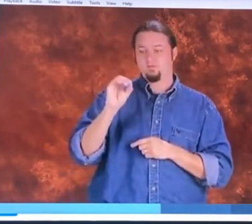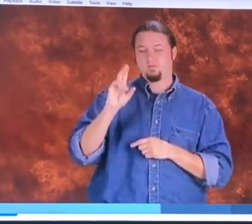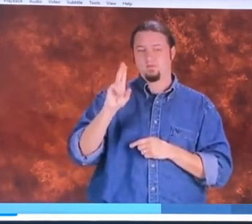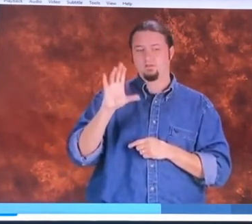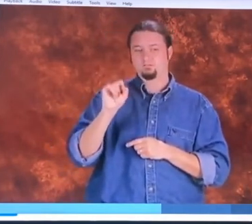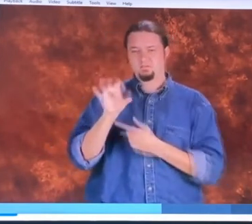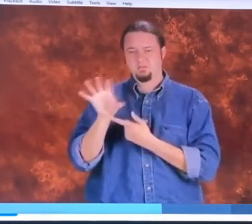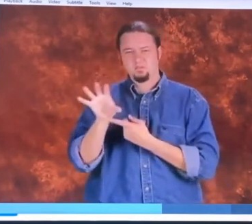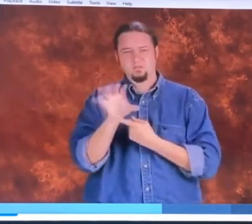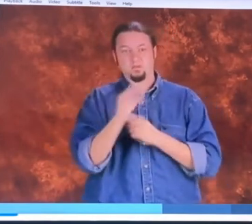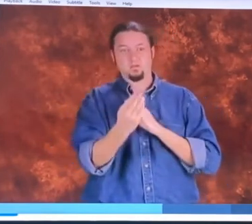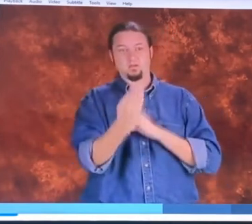Another thing is focusing the camera.